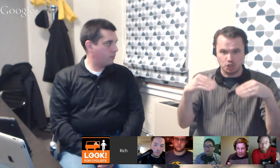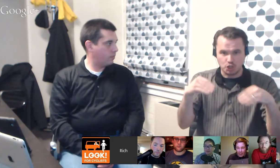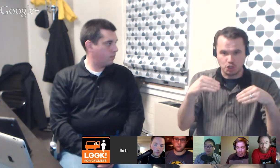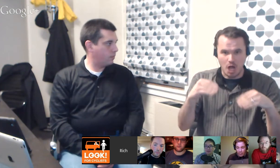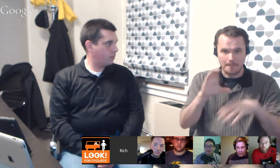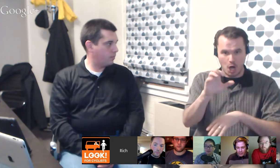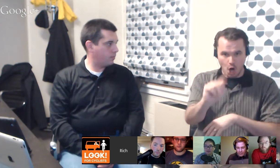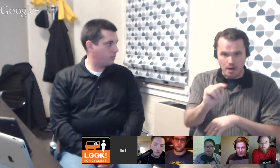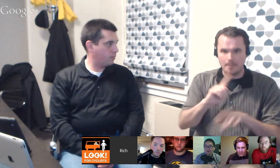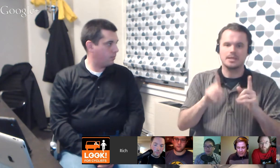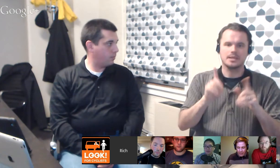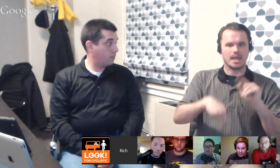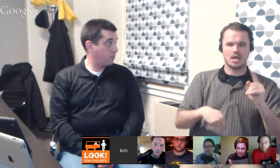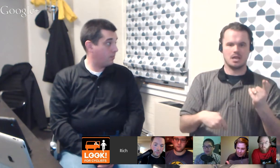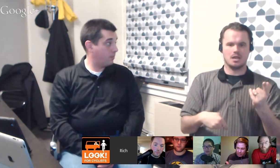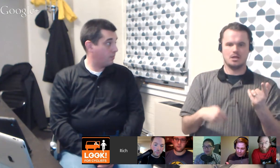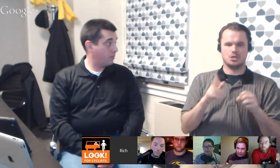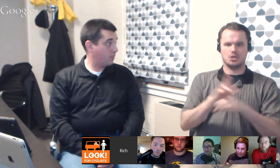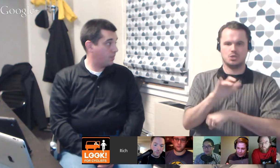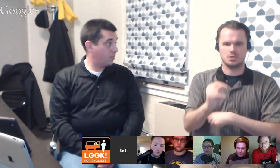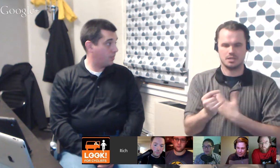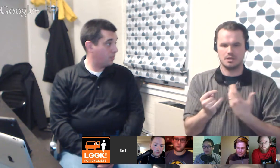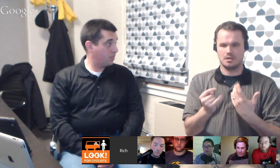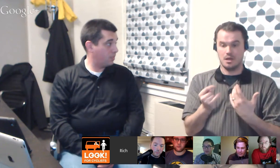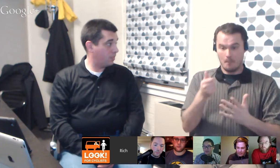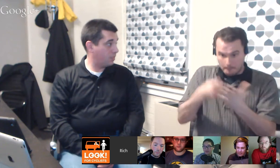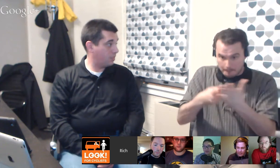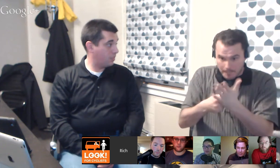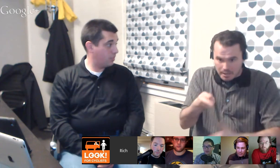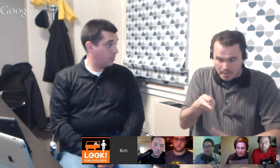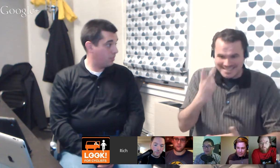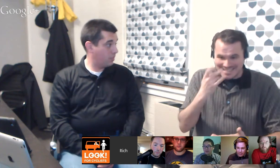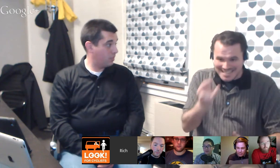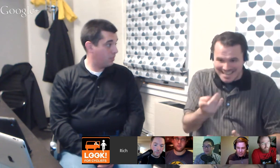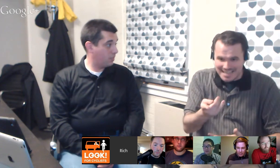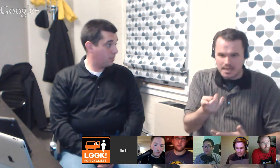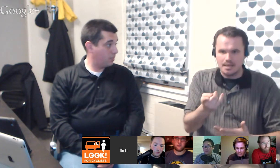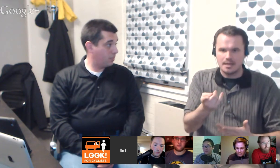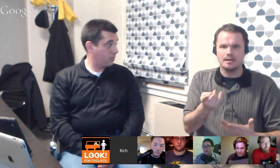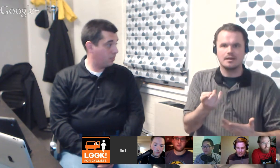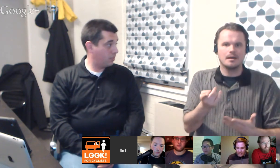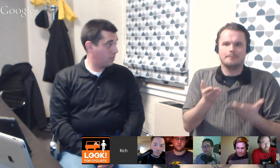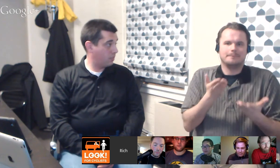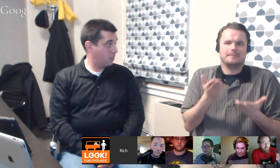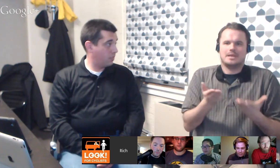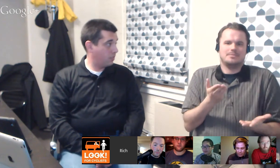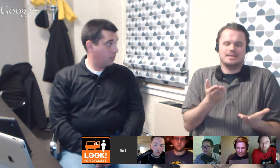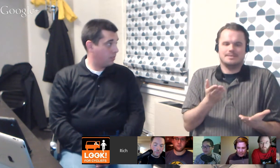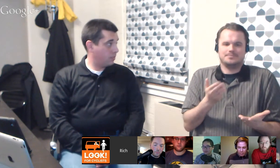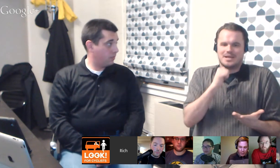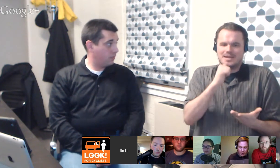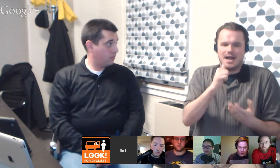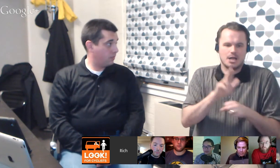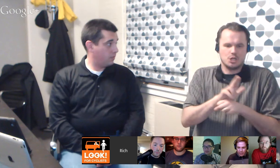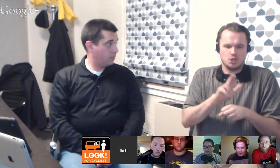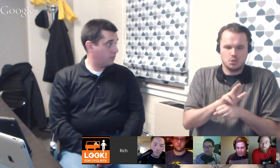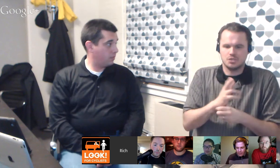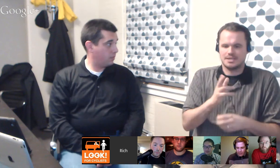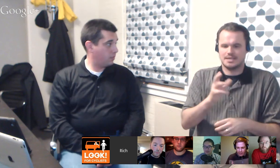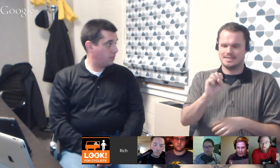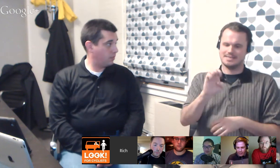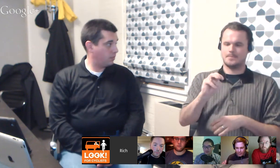if they can't operate it, right, there's a submit button there, but you know, maybe it's not used semantic markup.